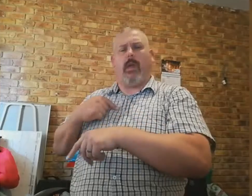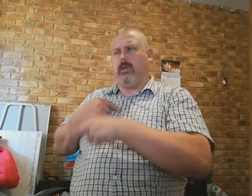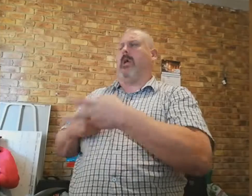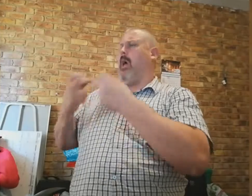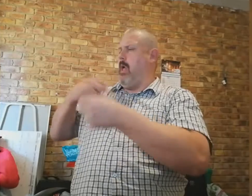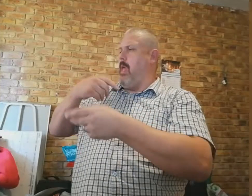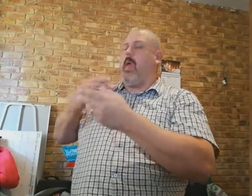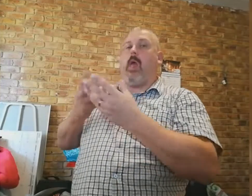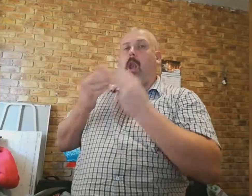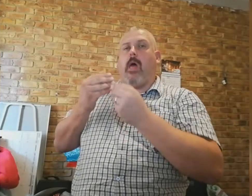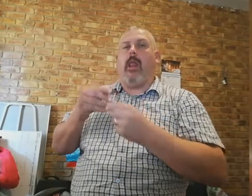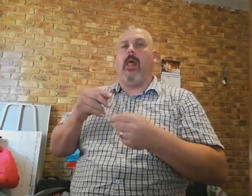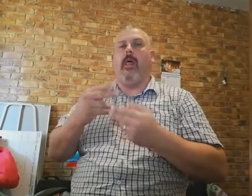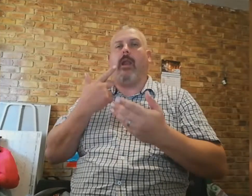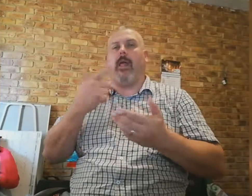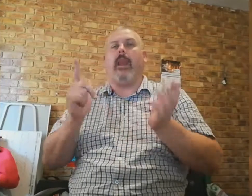sometimes I learn like